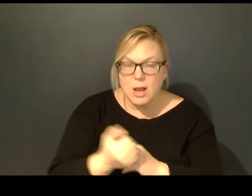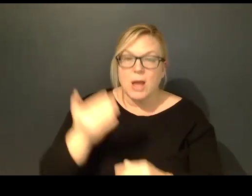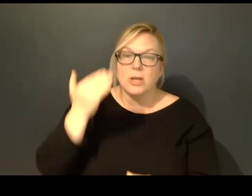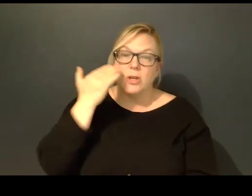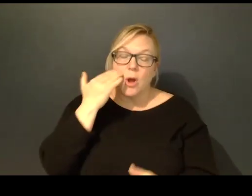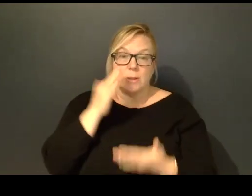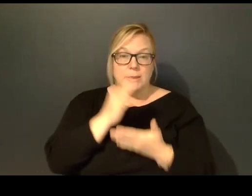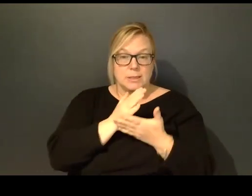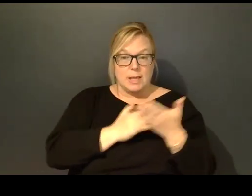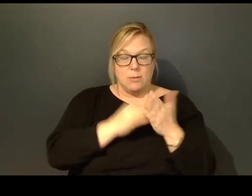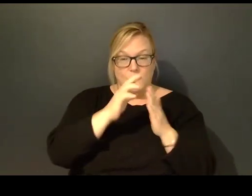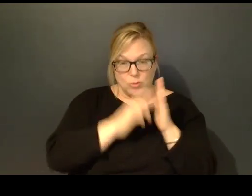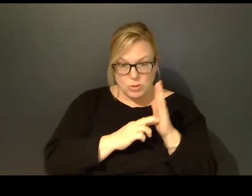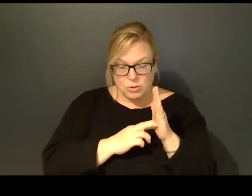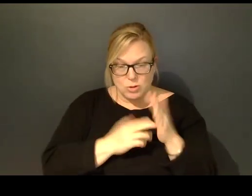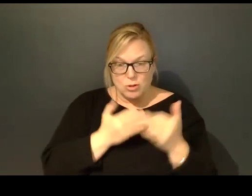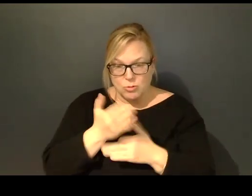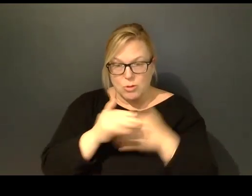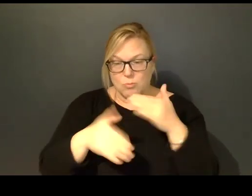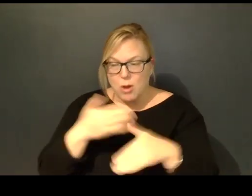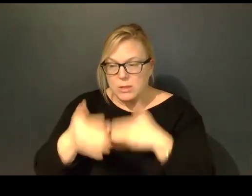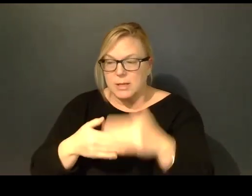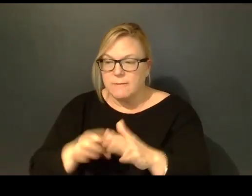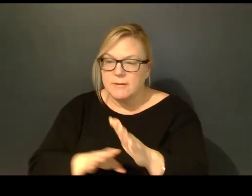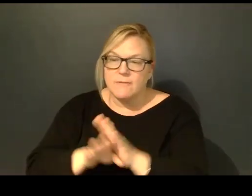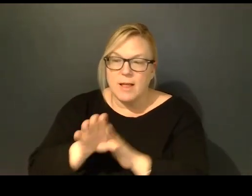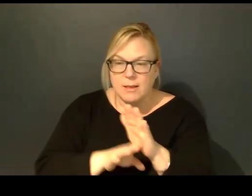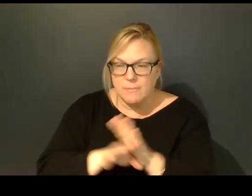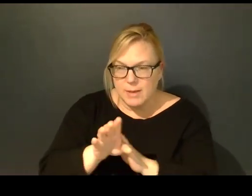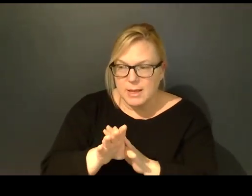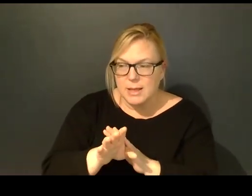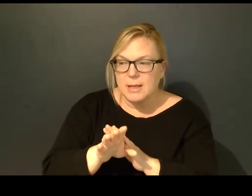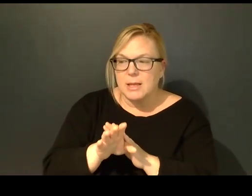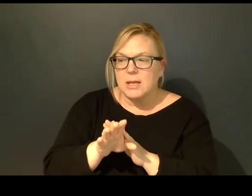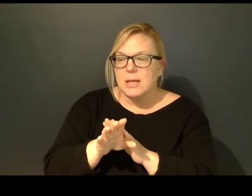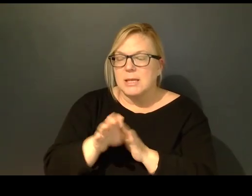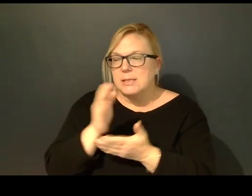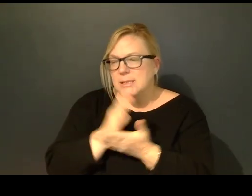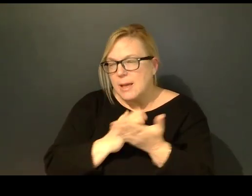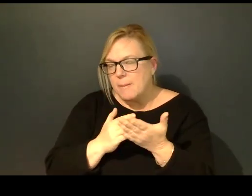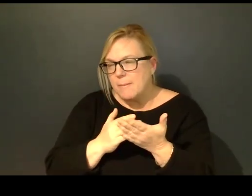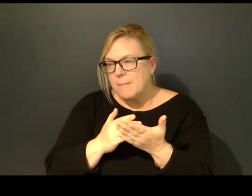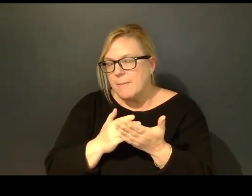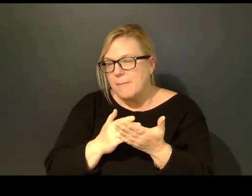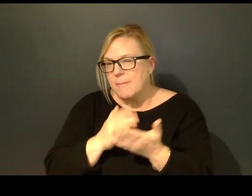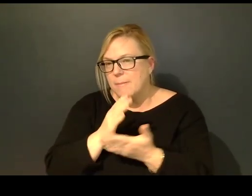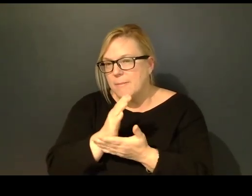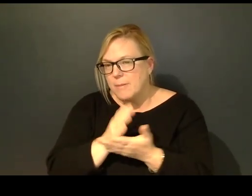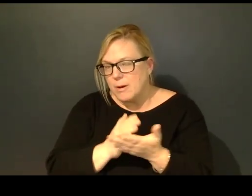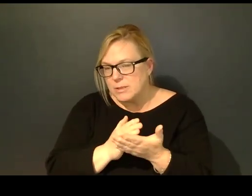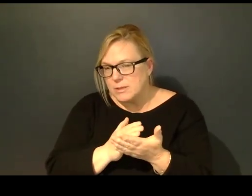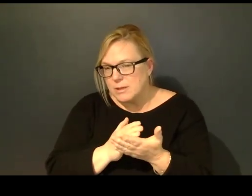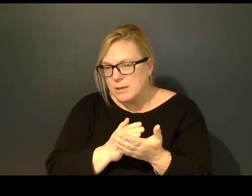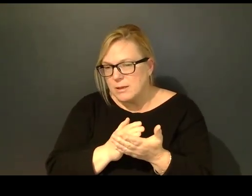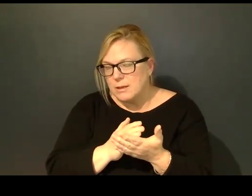this process of developing draft standards, there are certain aspects or scopes that are maybe